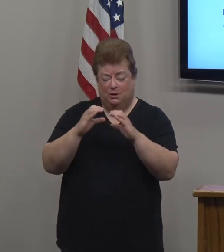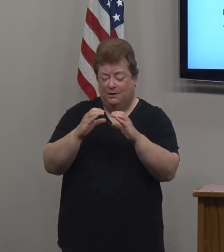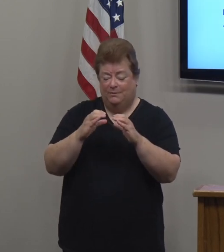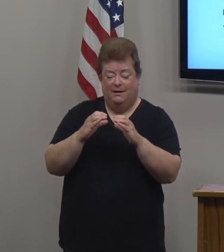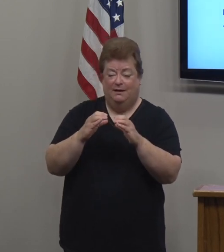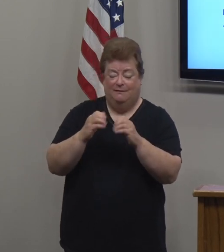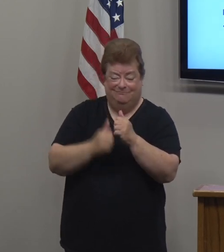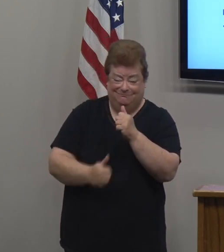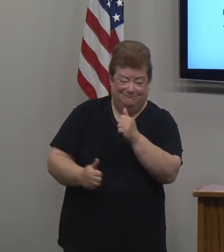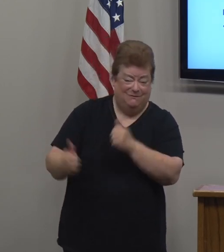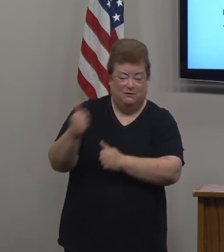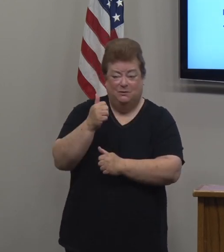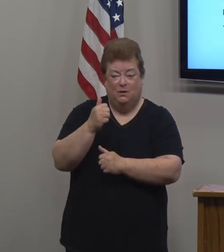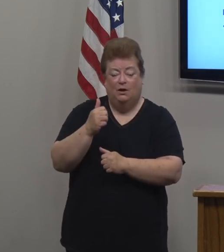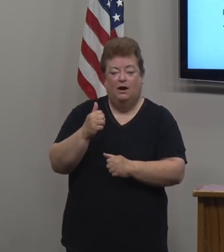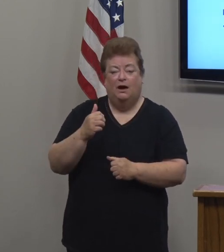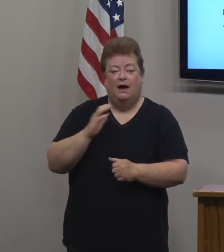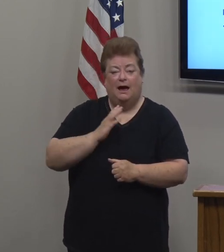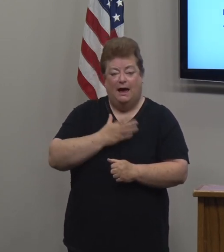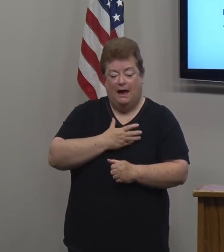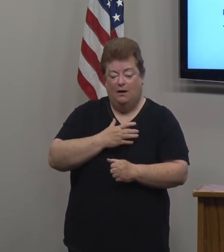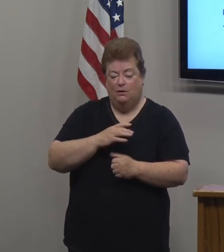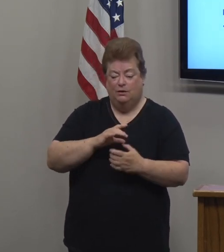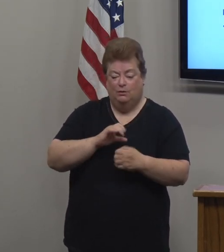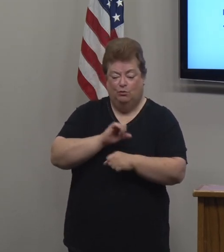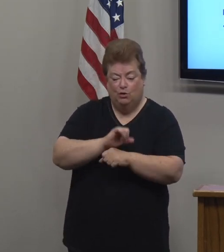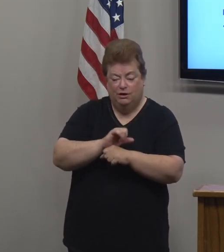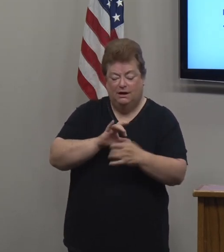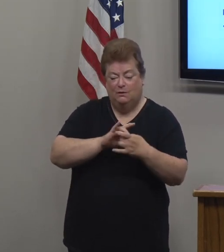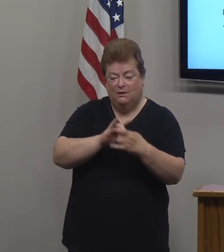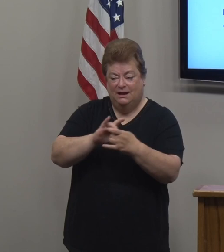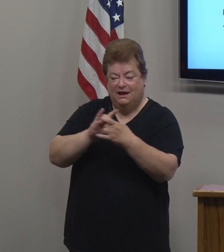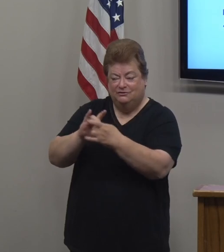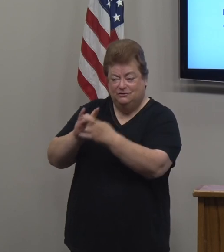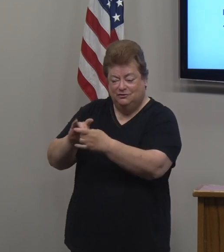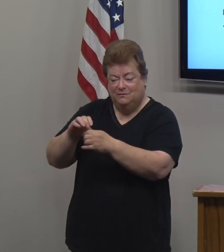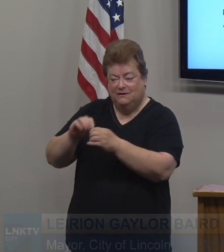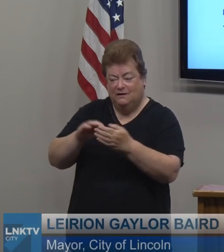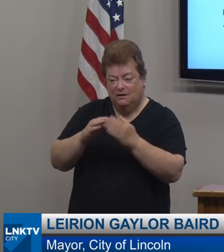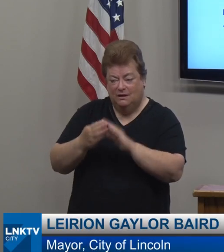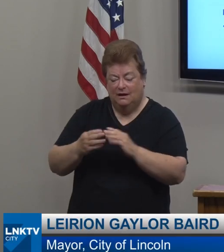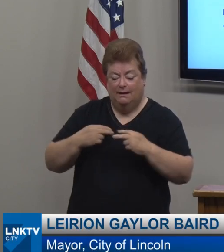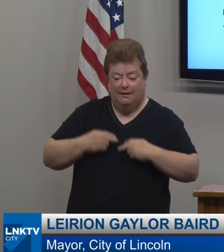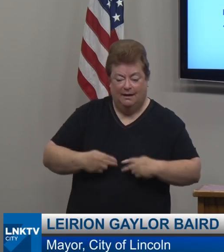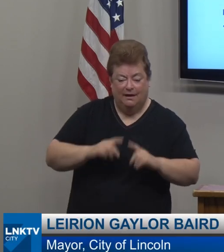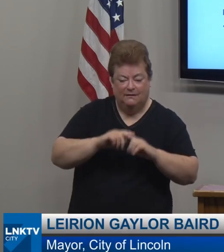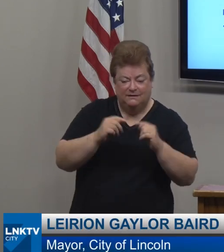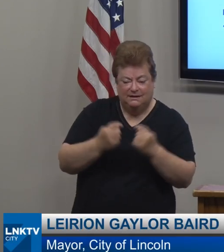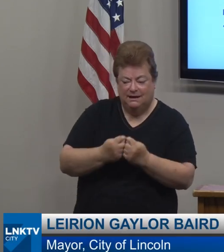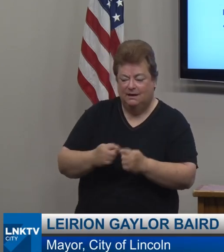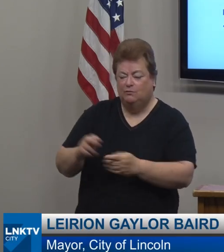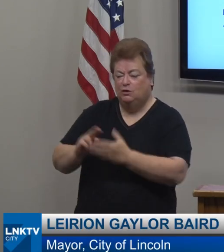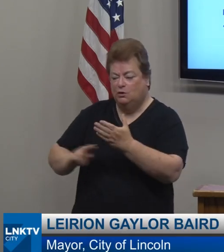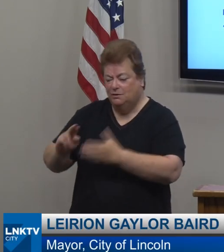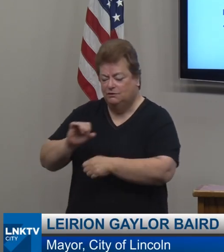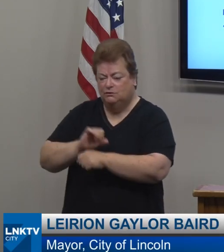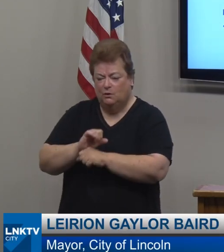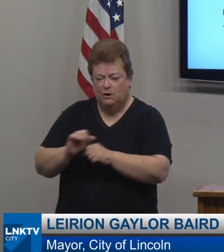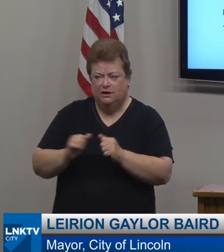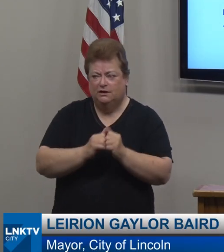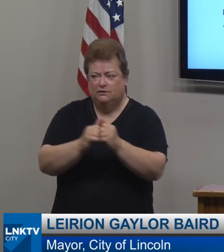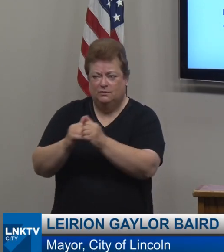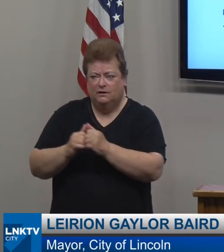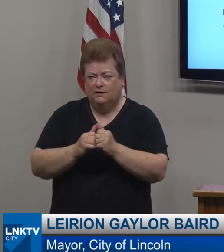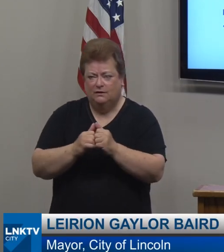all today is how close the working relationships are in this community. Our health team, the university, working hand in hand day after day,